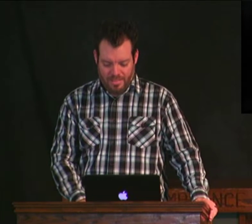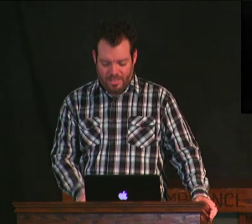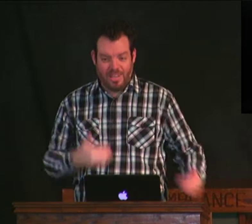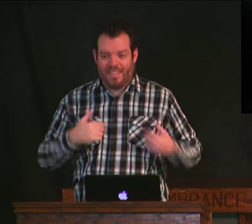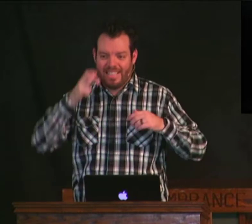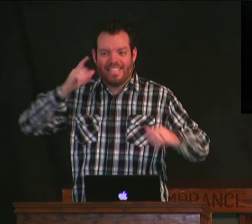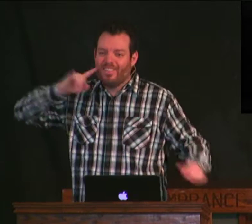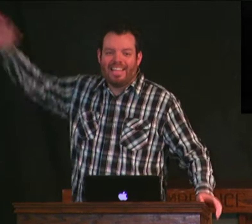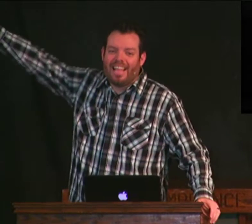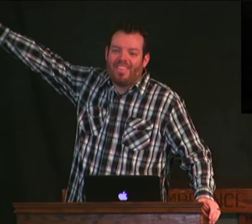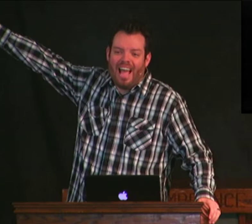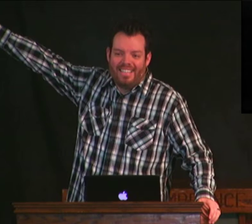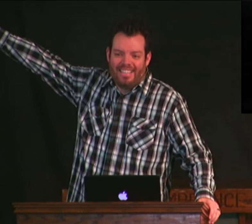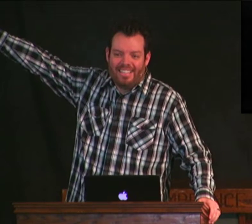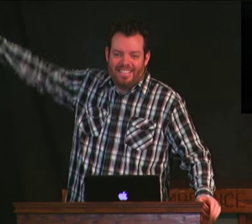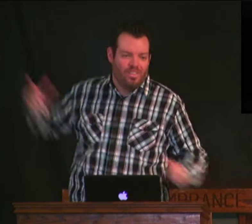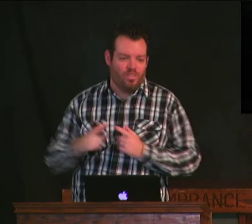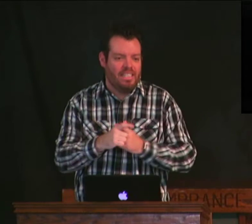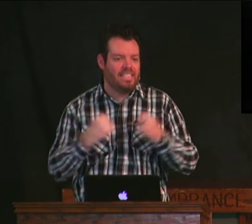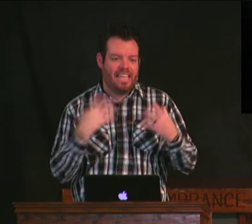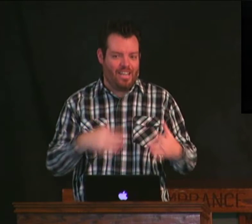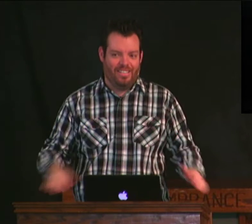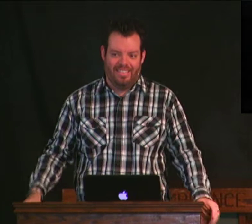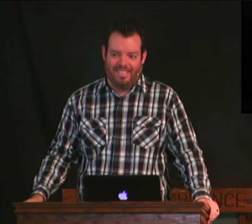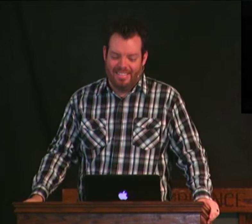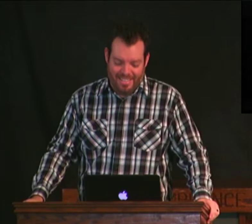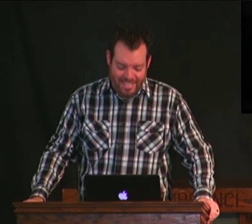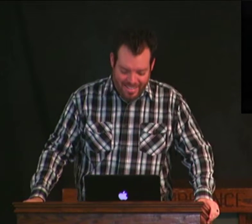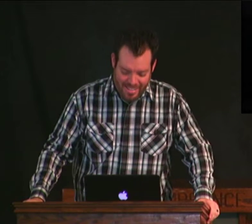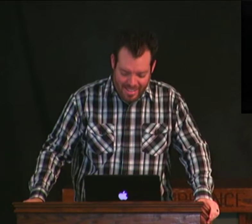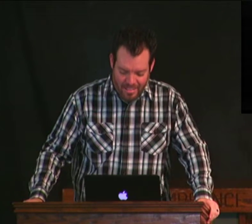So we can have Satan looking like that, running scared.